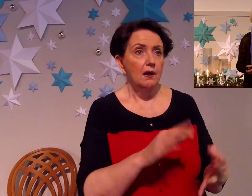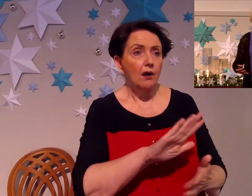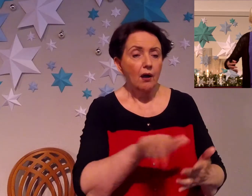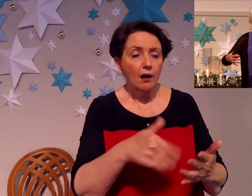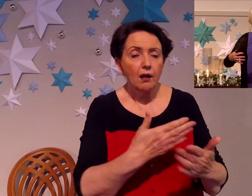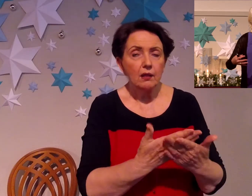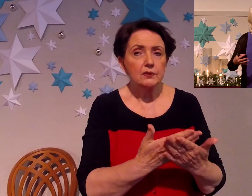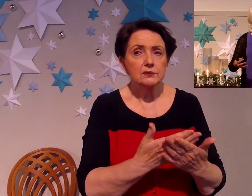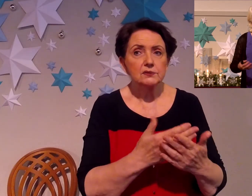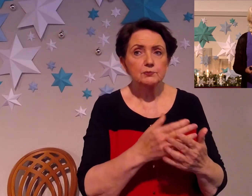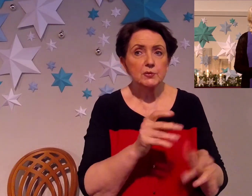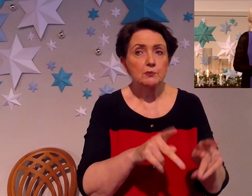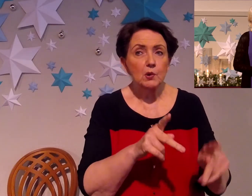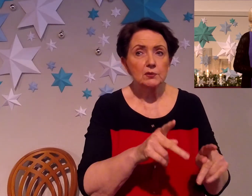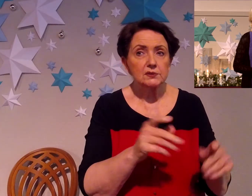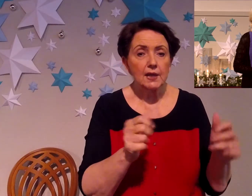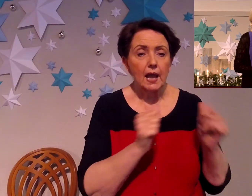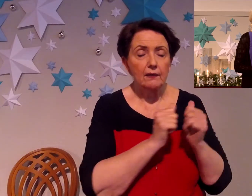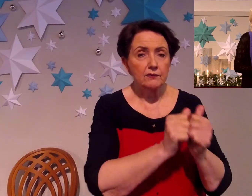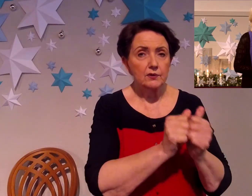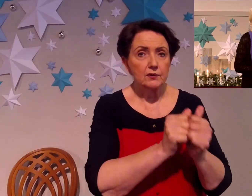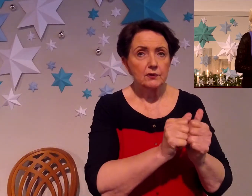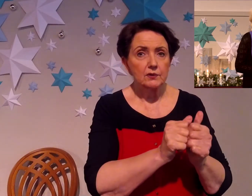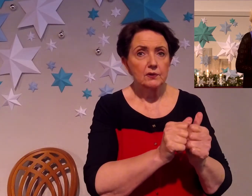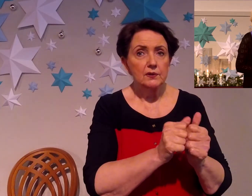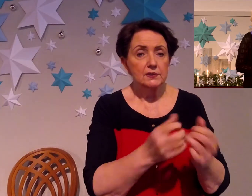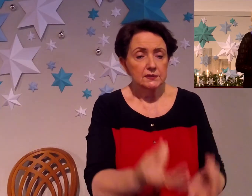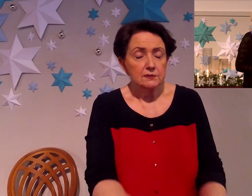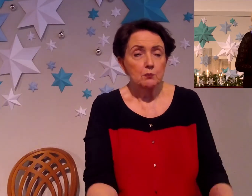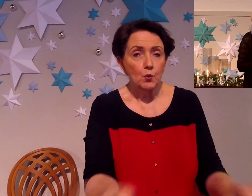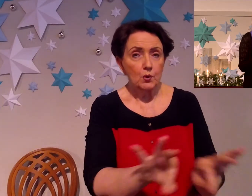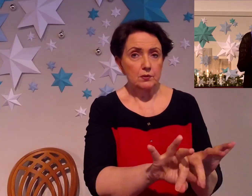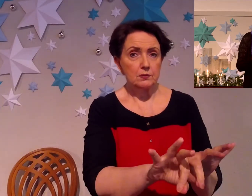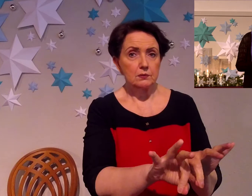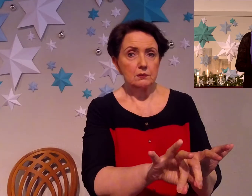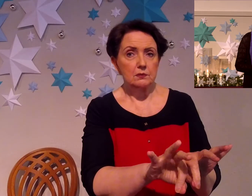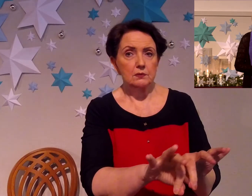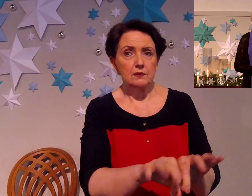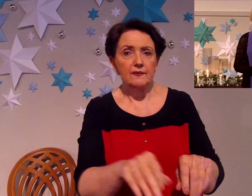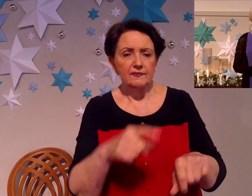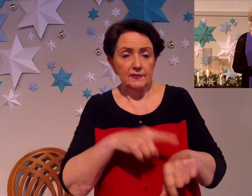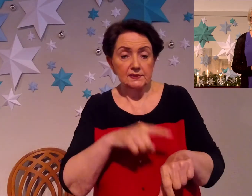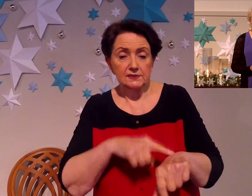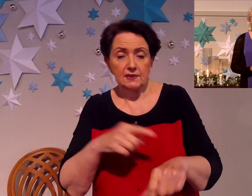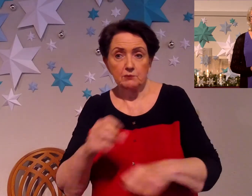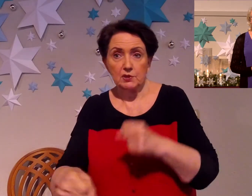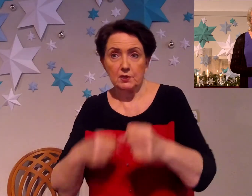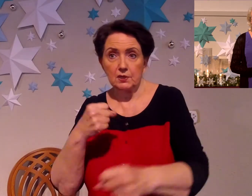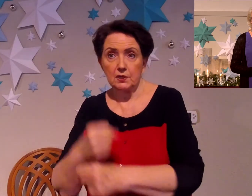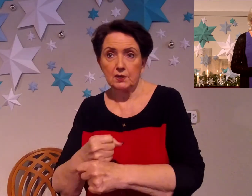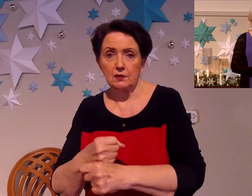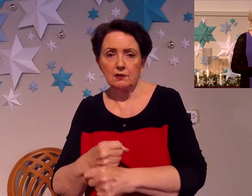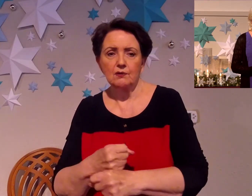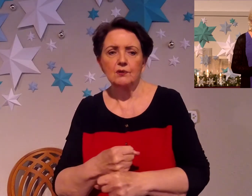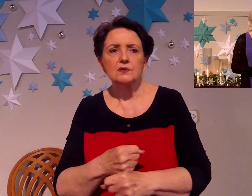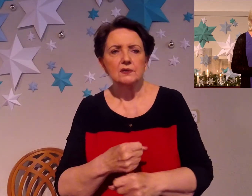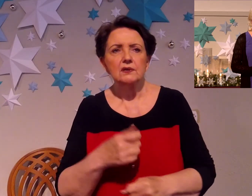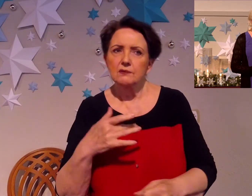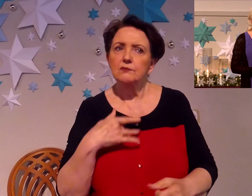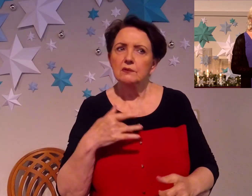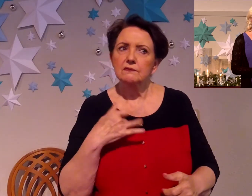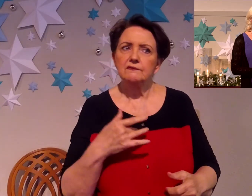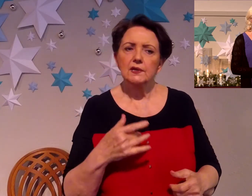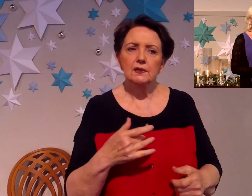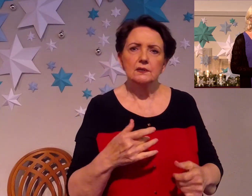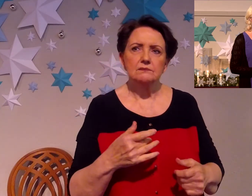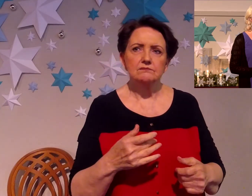arena is hugely important. And at this time of the year, a lot of that gets activated, doesn't it? And